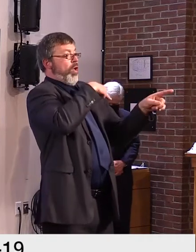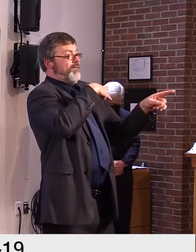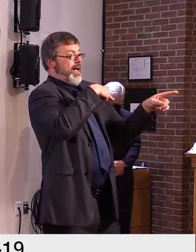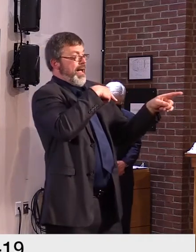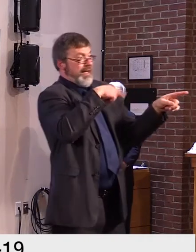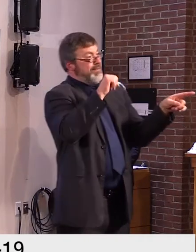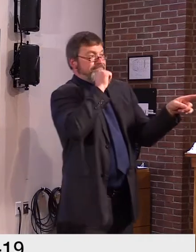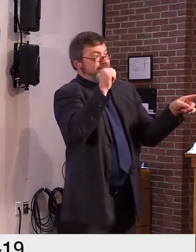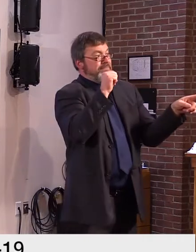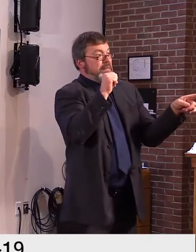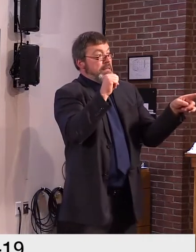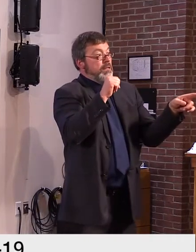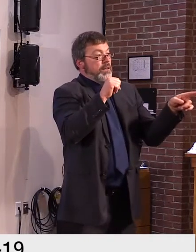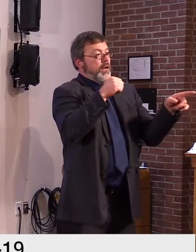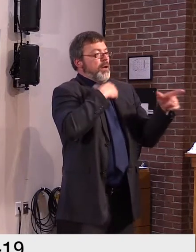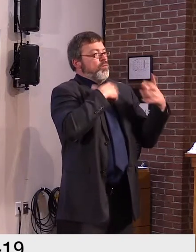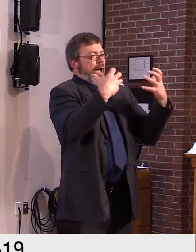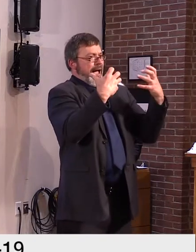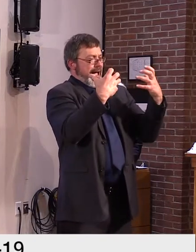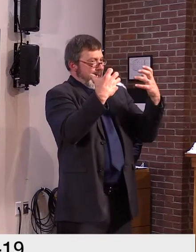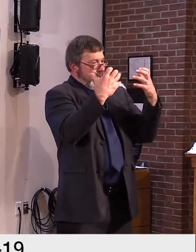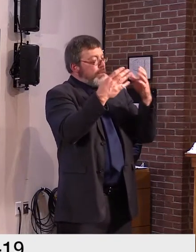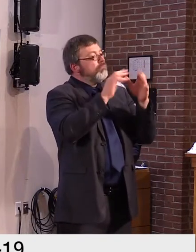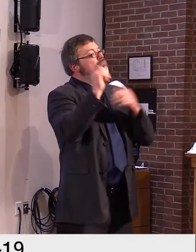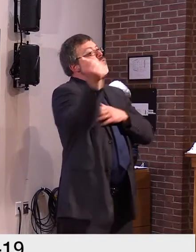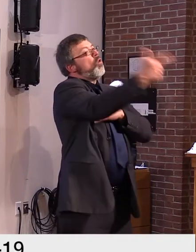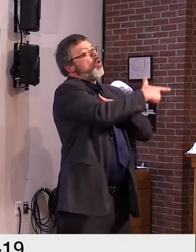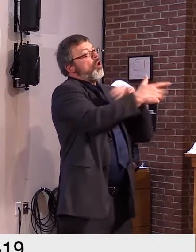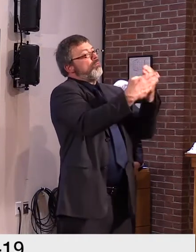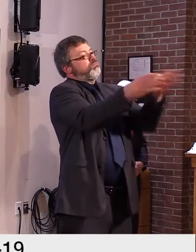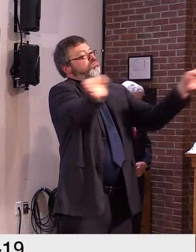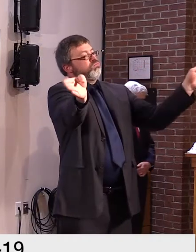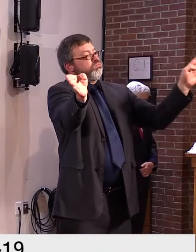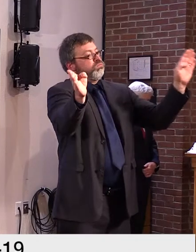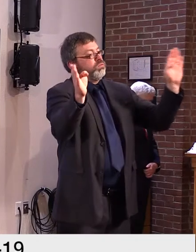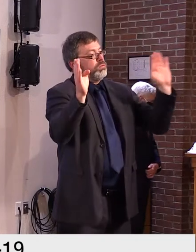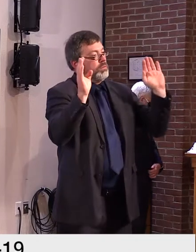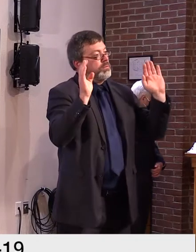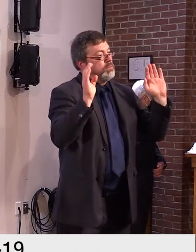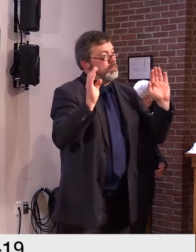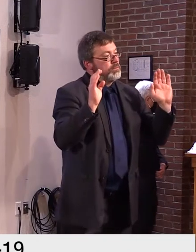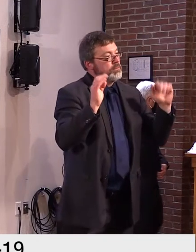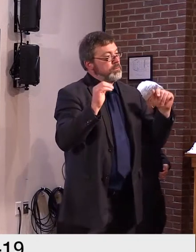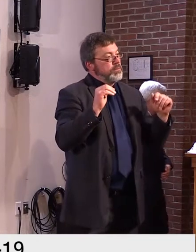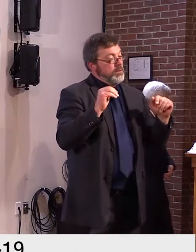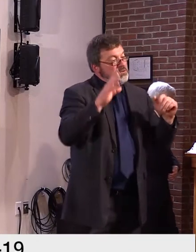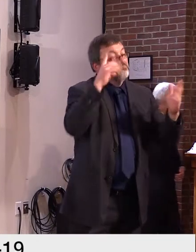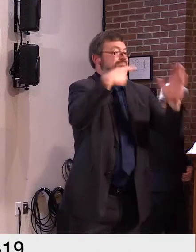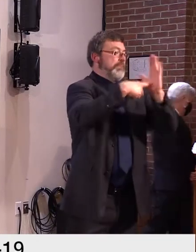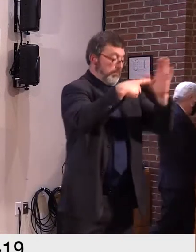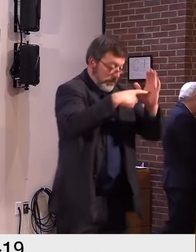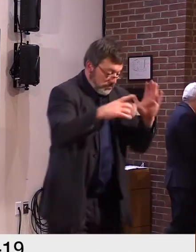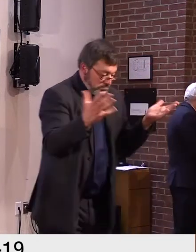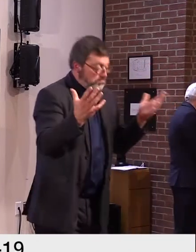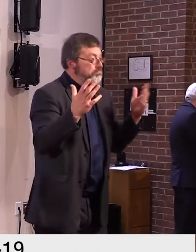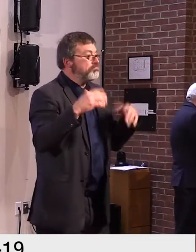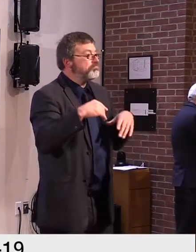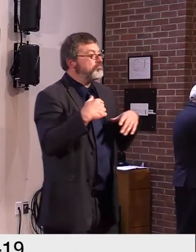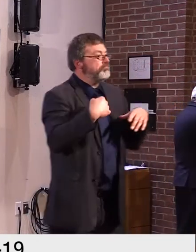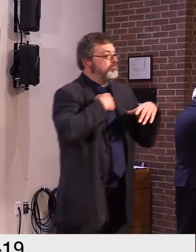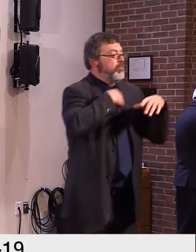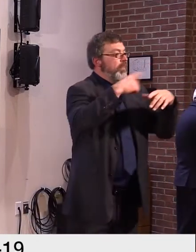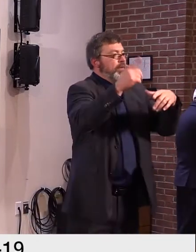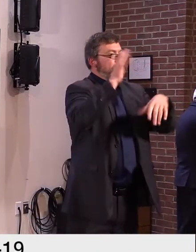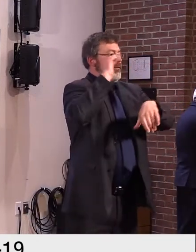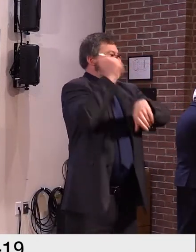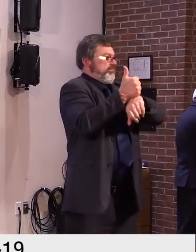variety of reasons they might not have qualified. For example, if they were not in business long enough, or maybe they didn't meet the